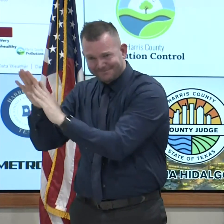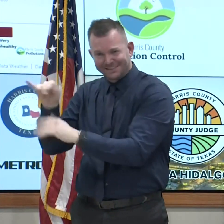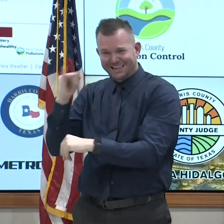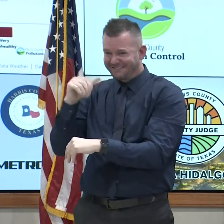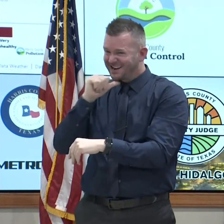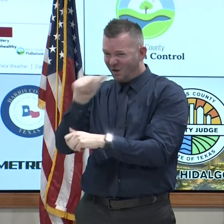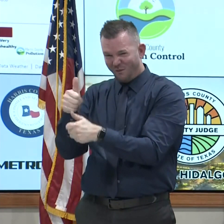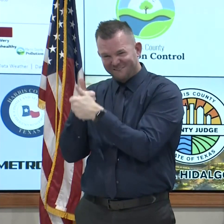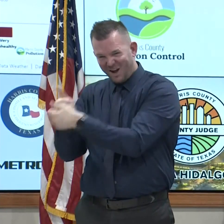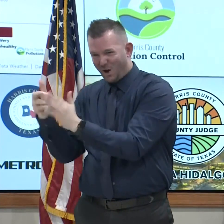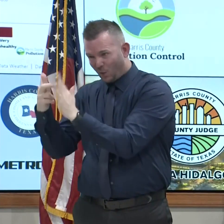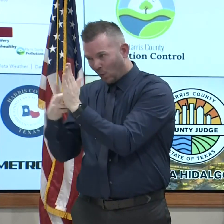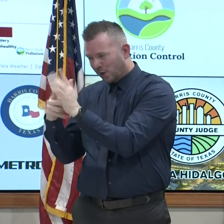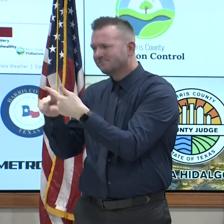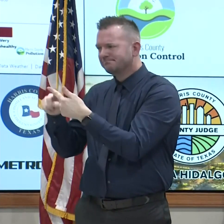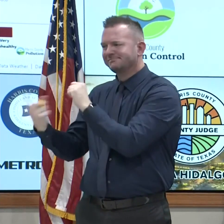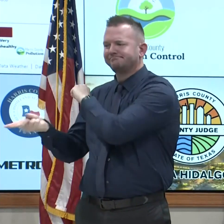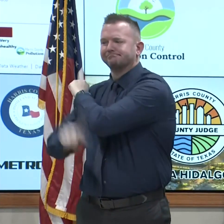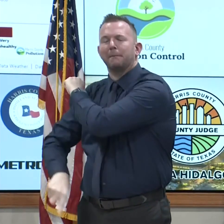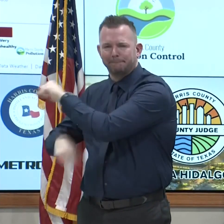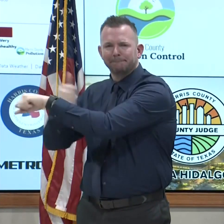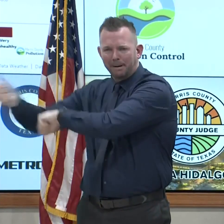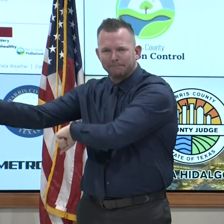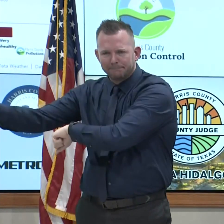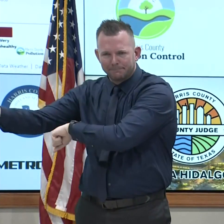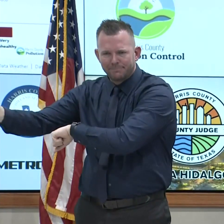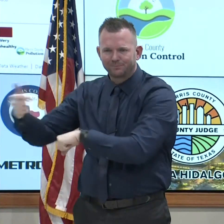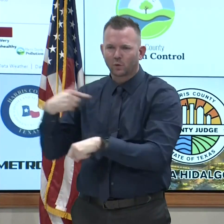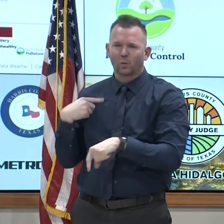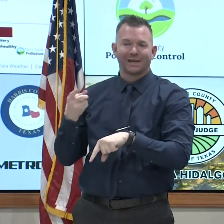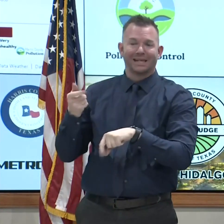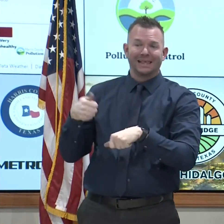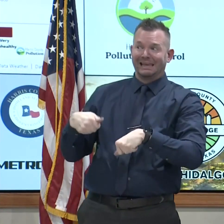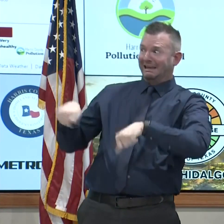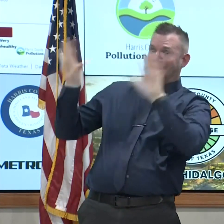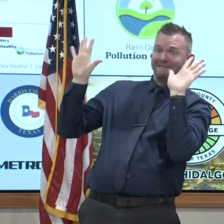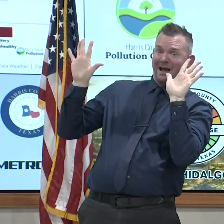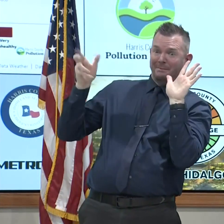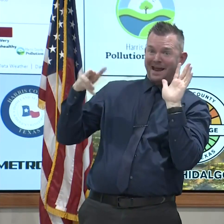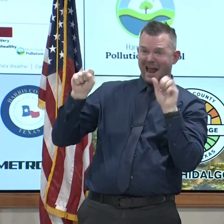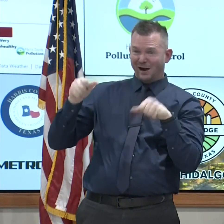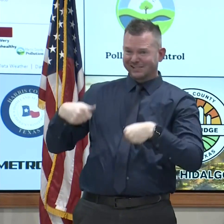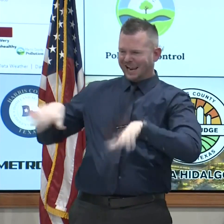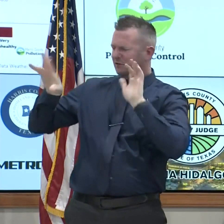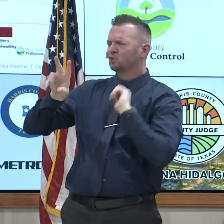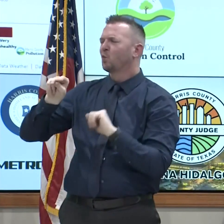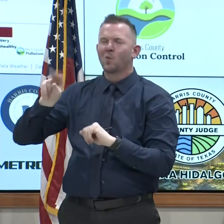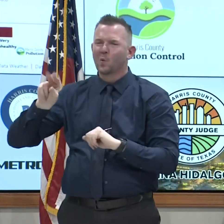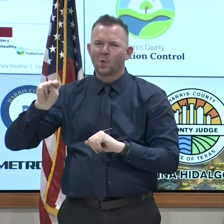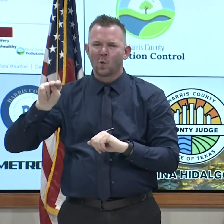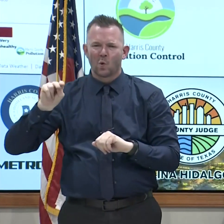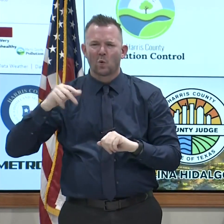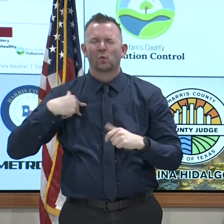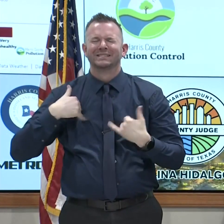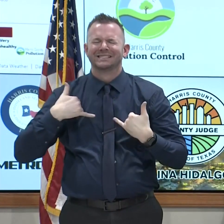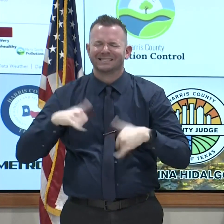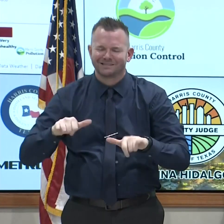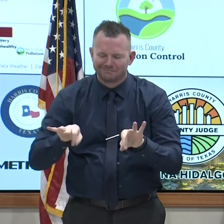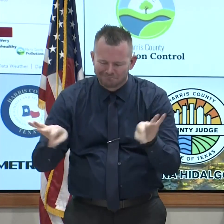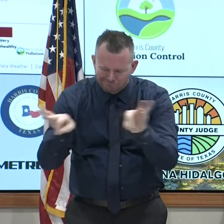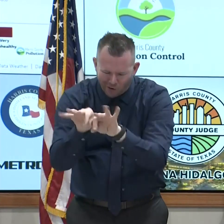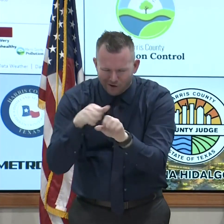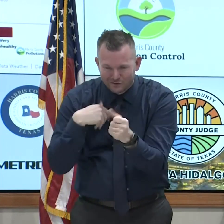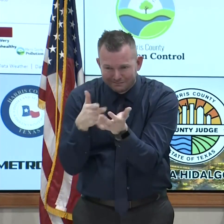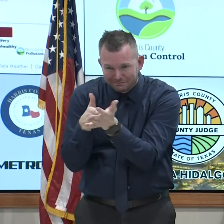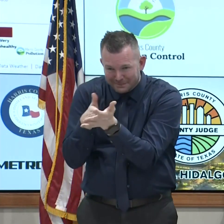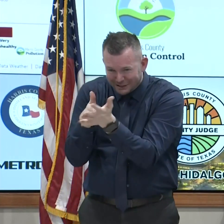not going to throw its hands up in the air, far from it. What we're doing is making sure that as your county government, we're doing everything